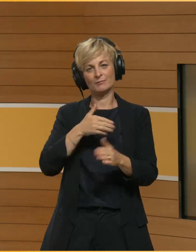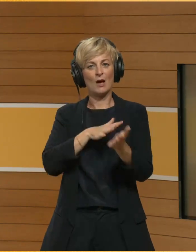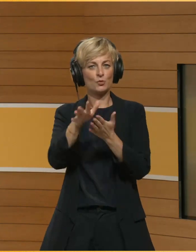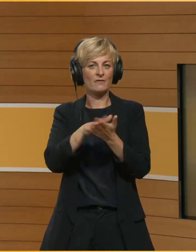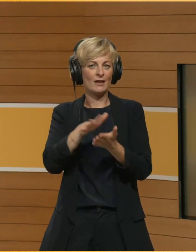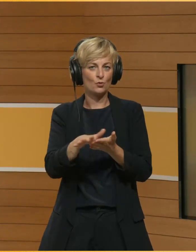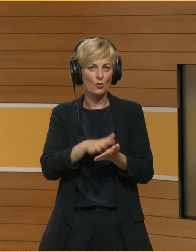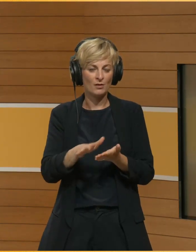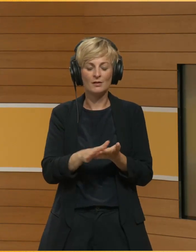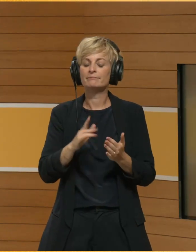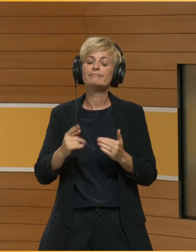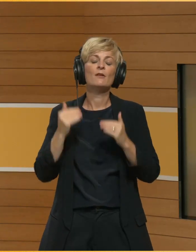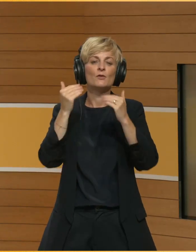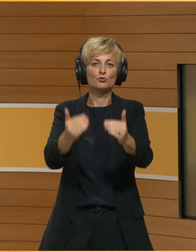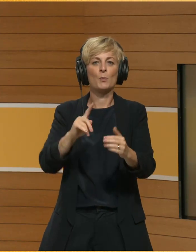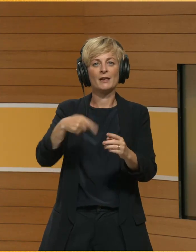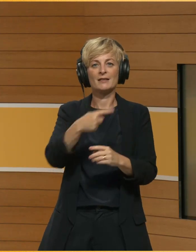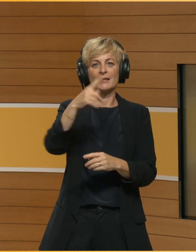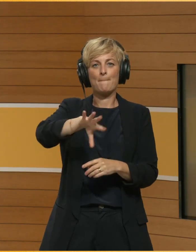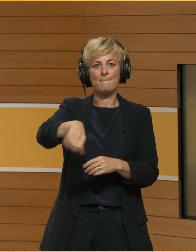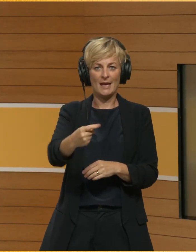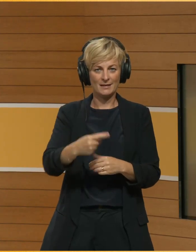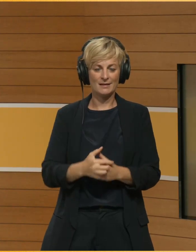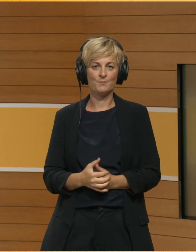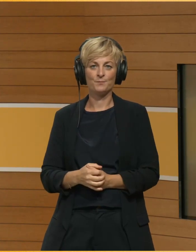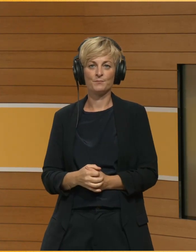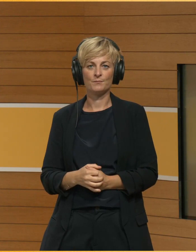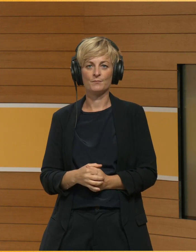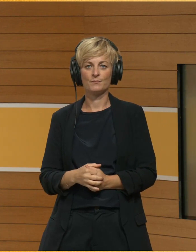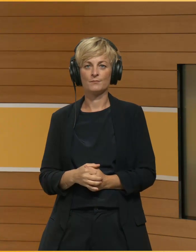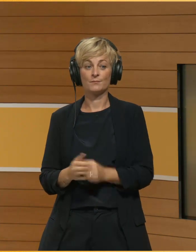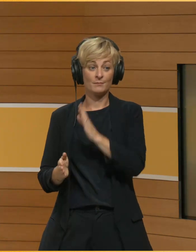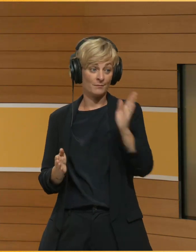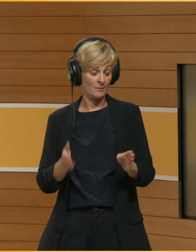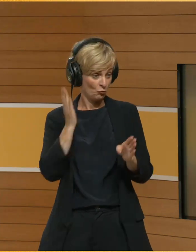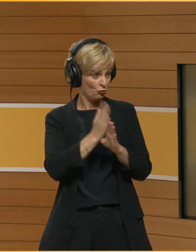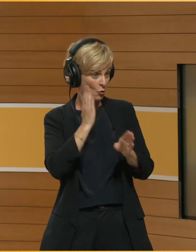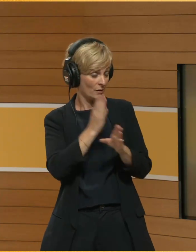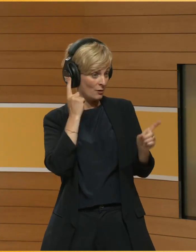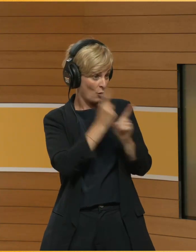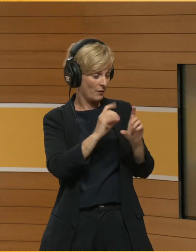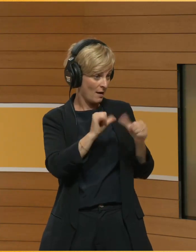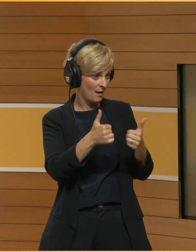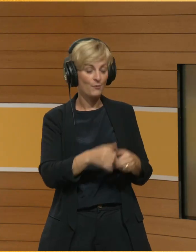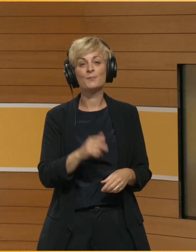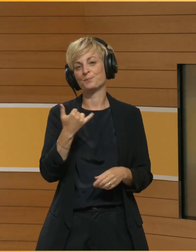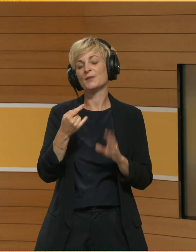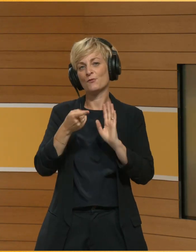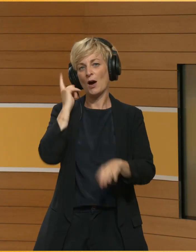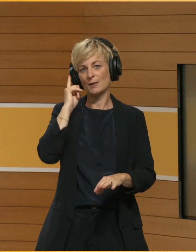already meet your training partner in person? Yes, we met them last year because we visited them in Annapolis.